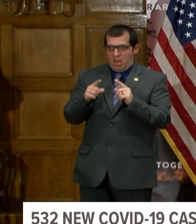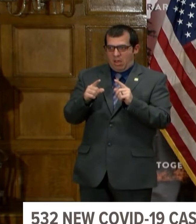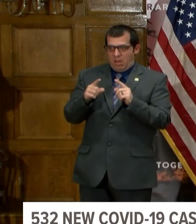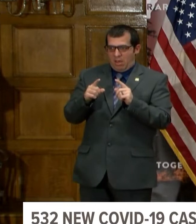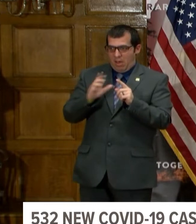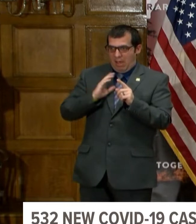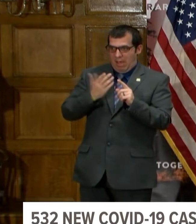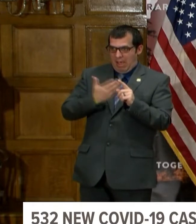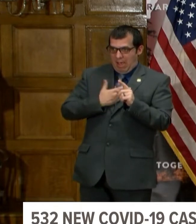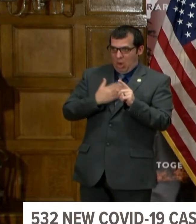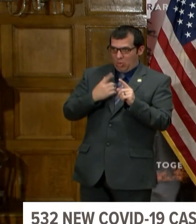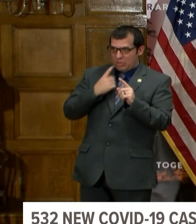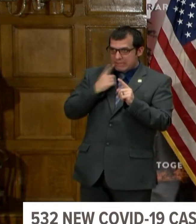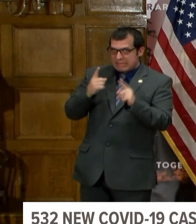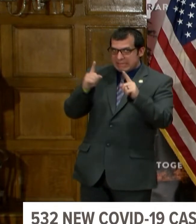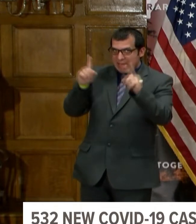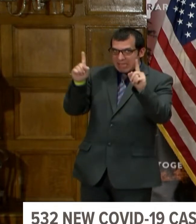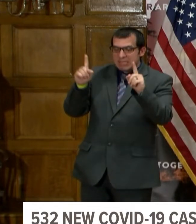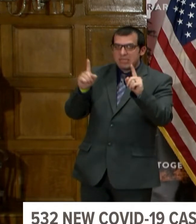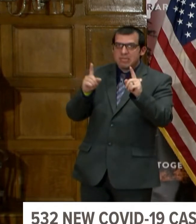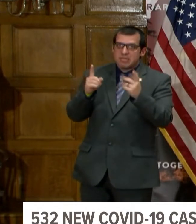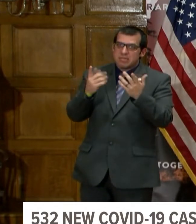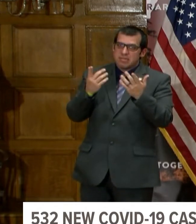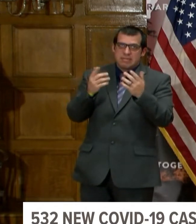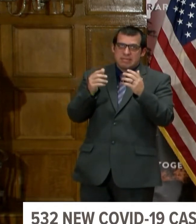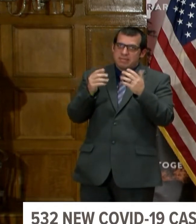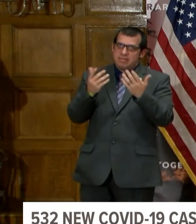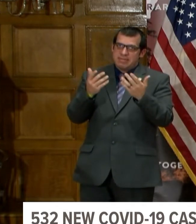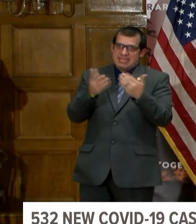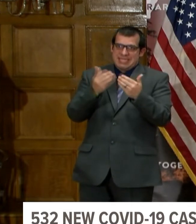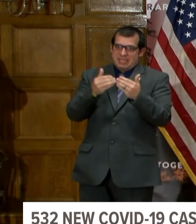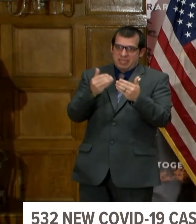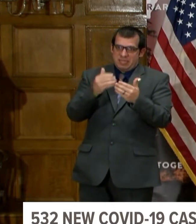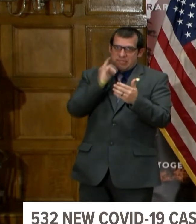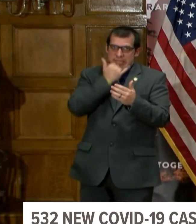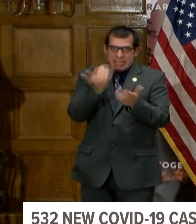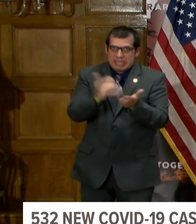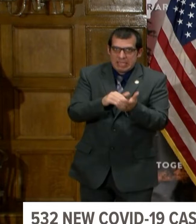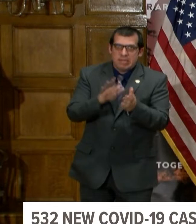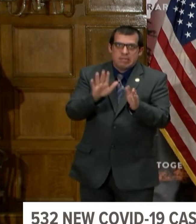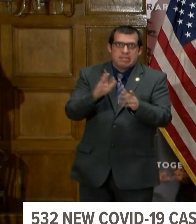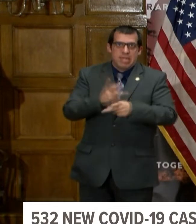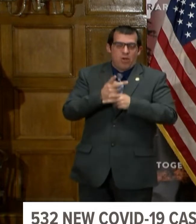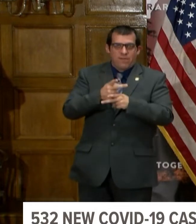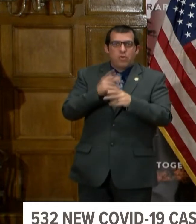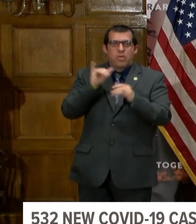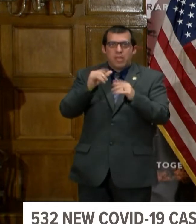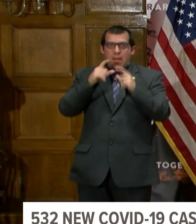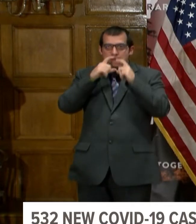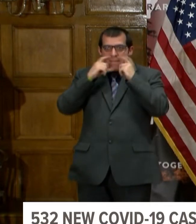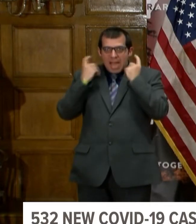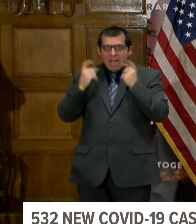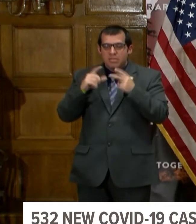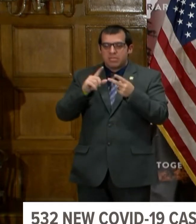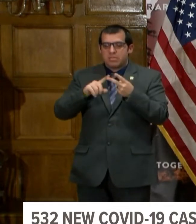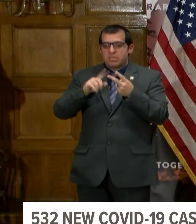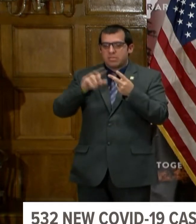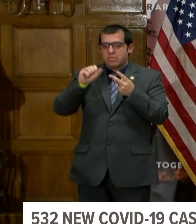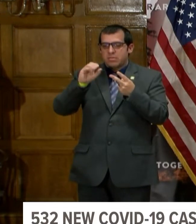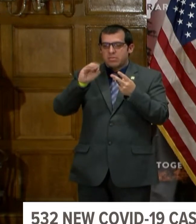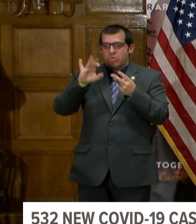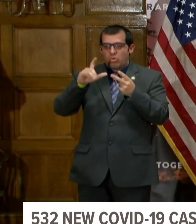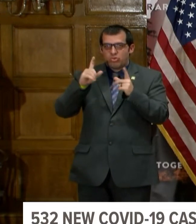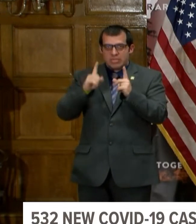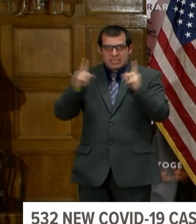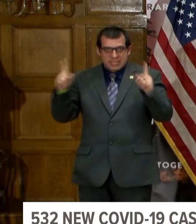are tenuous and can be fragile, and so we need to keep in mind that the mask mandates, social distancing,